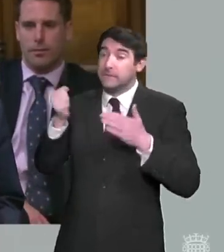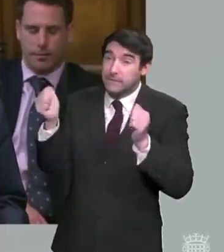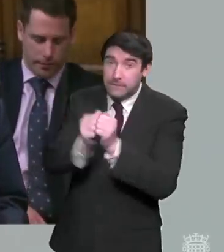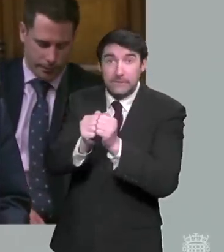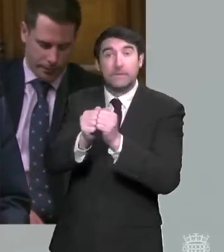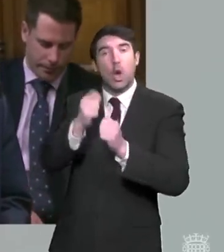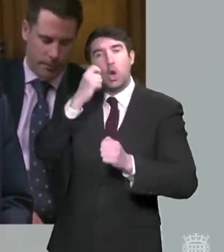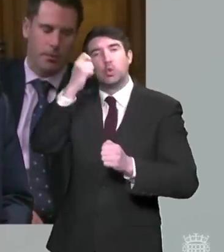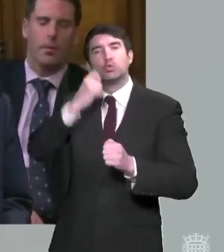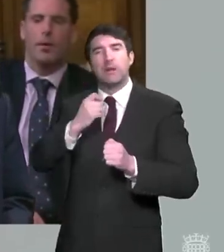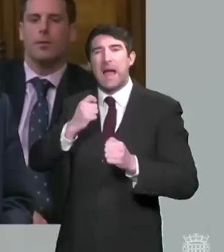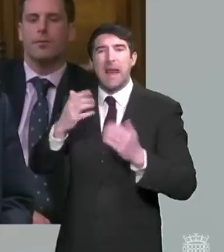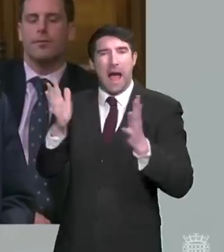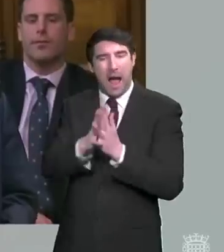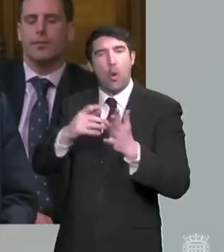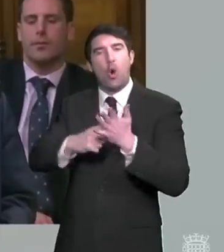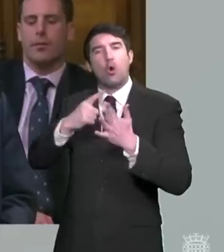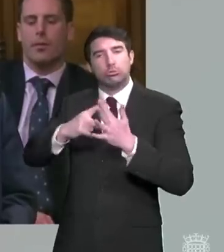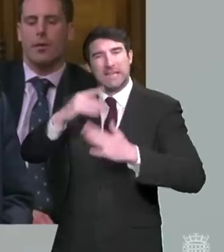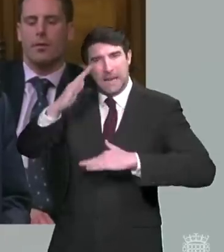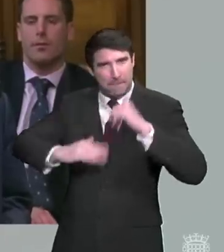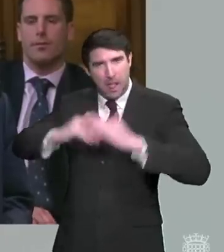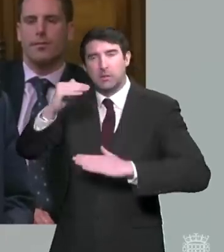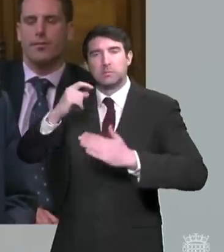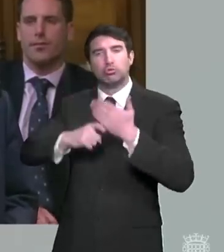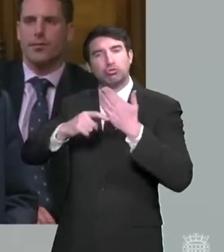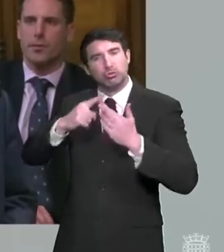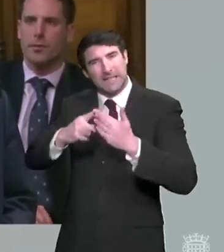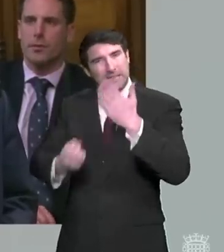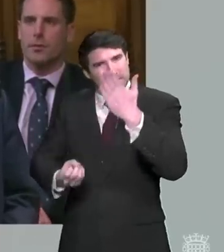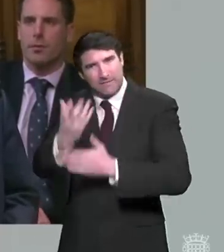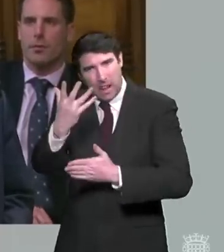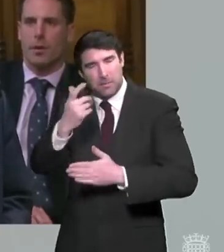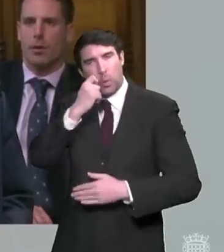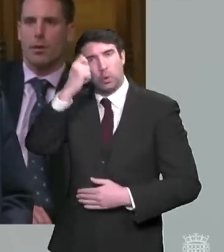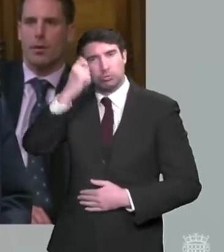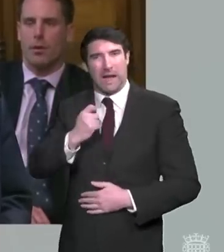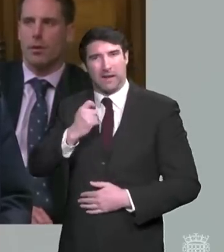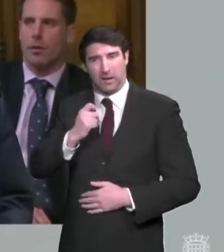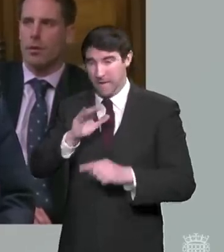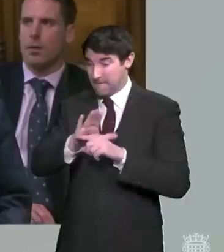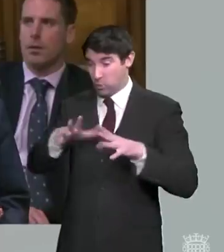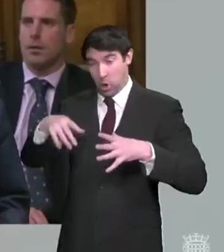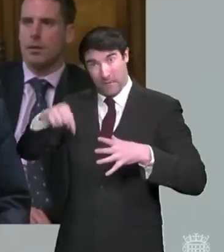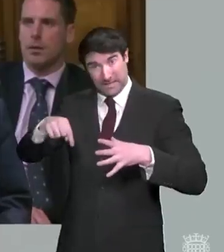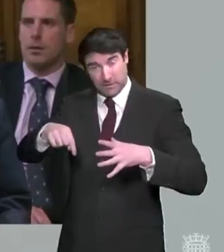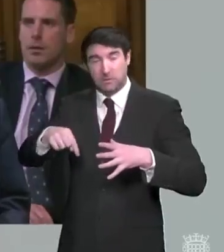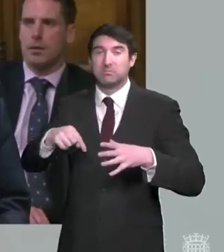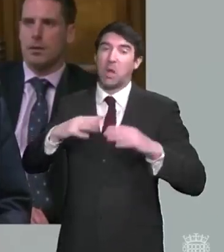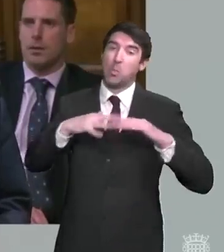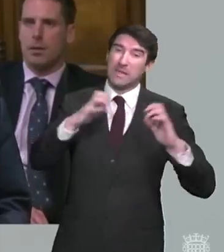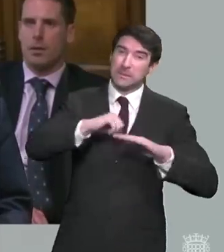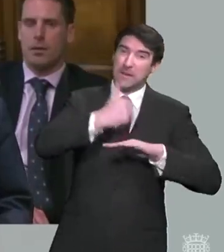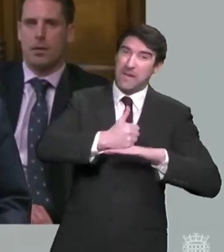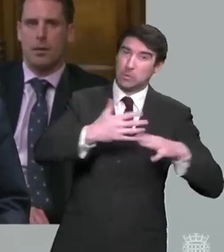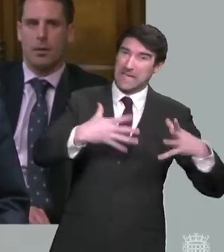the Ukrainians to discuss how Ukraine can win the peace, that the Foreign Office and the Westminster Foundation and other bodies can come